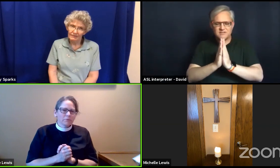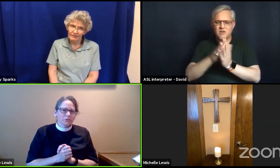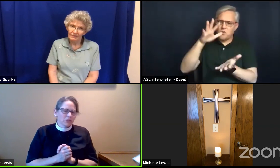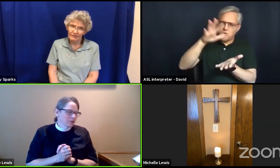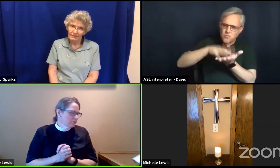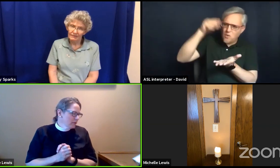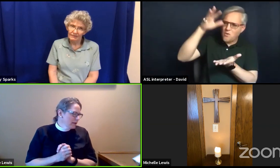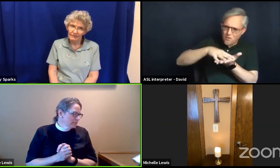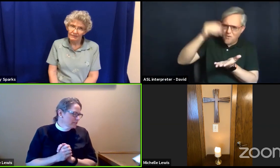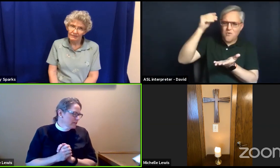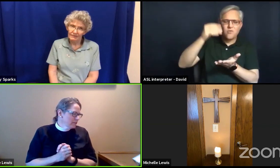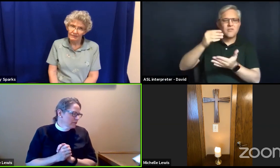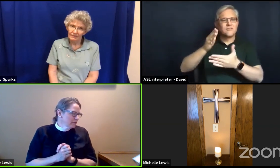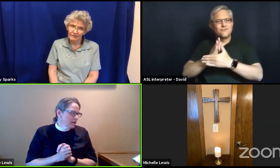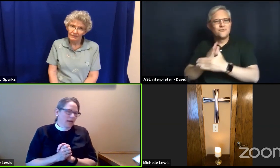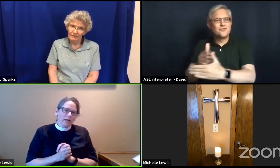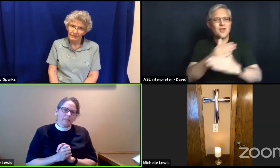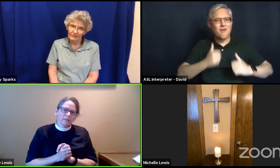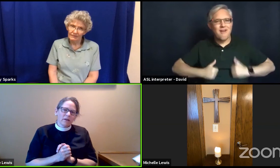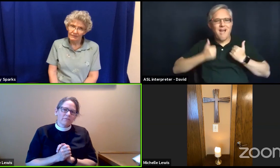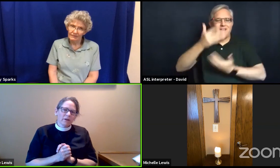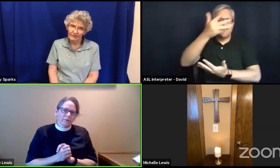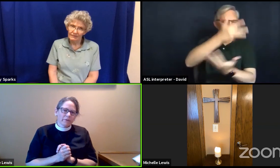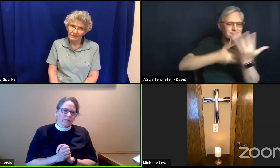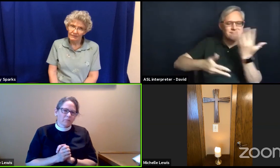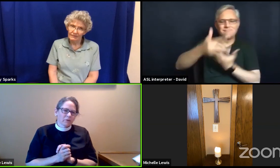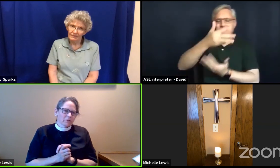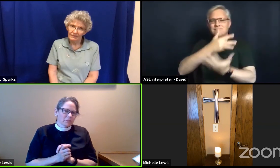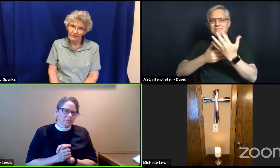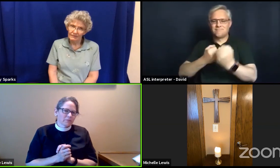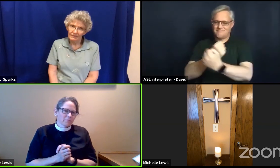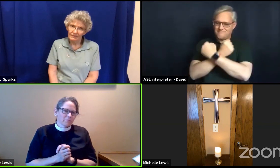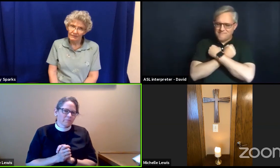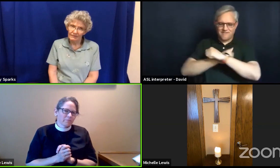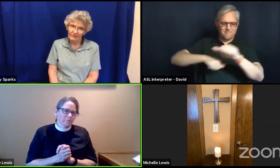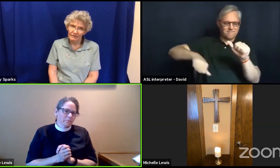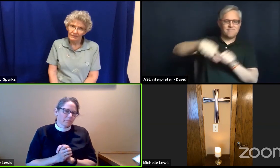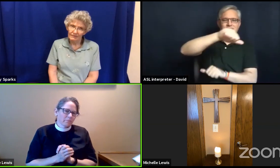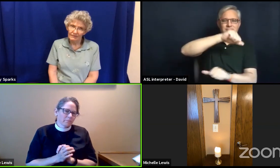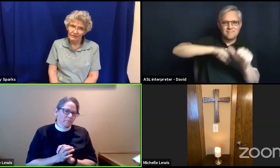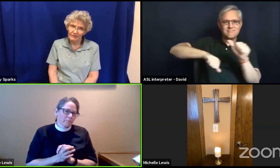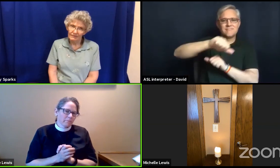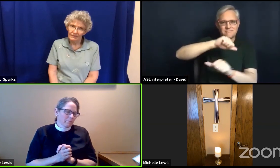people who share life together and love our neighbors,